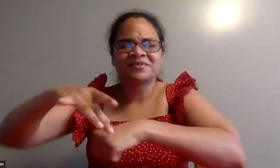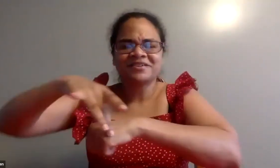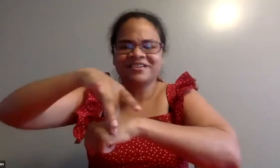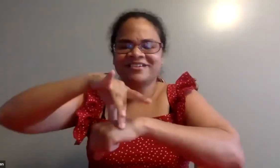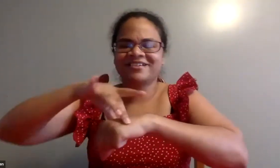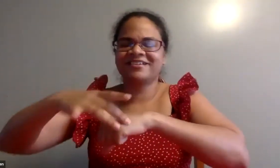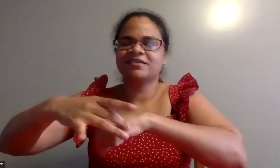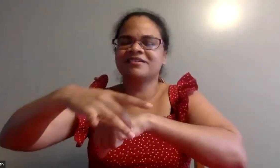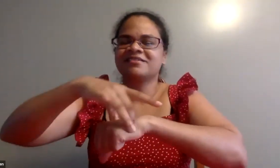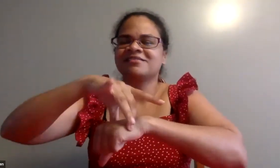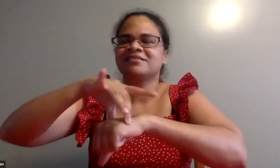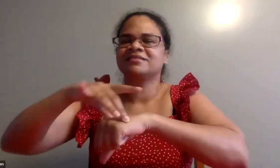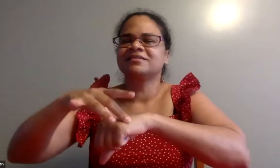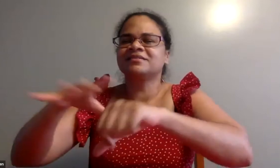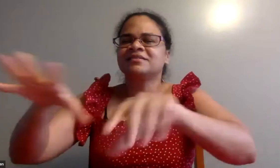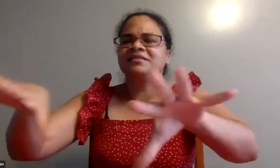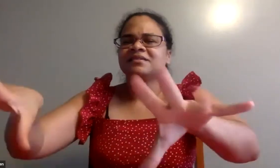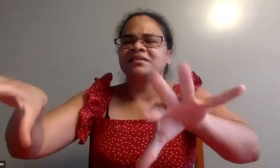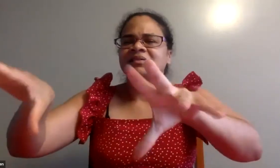leaves me an earthy smell.